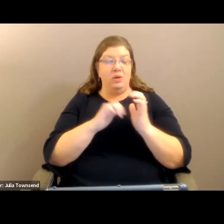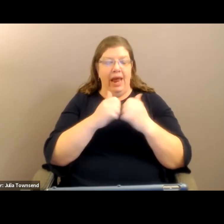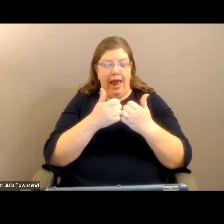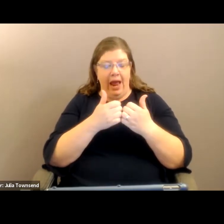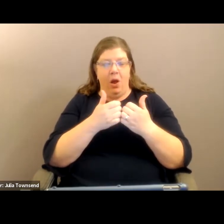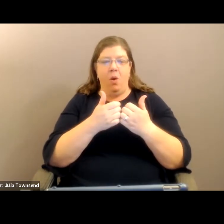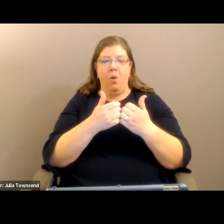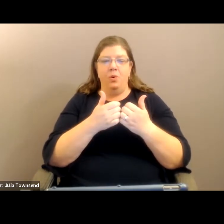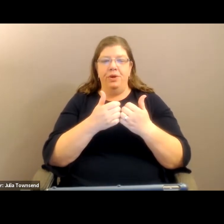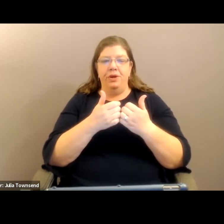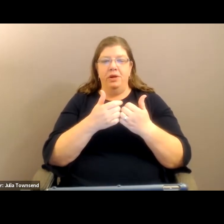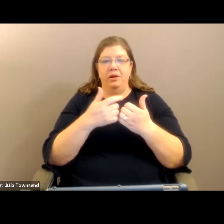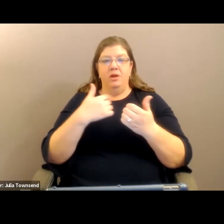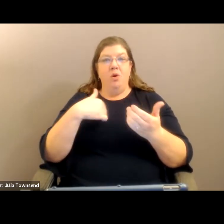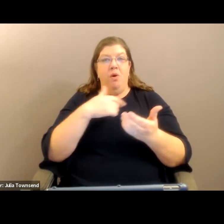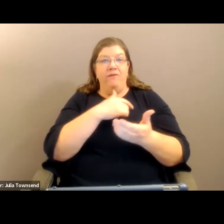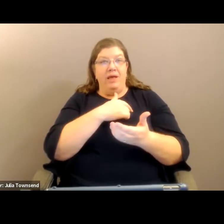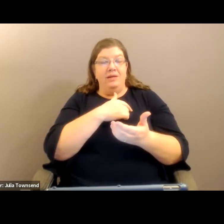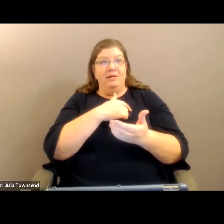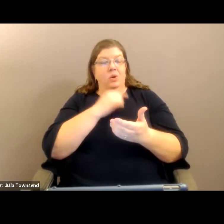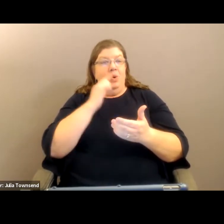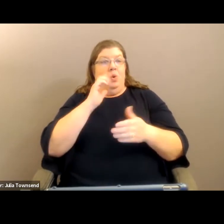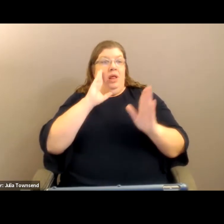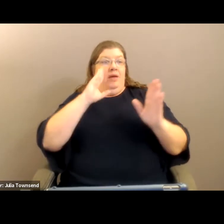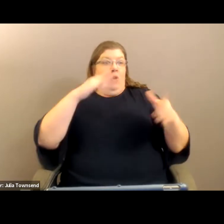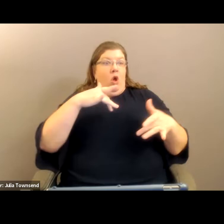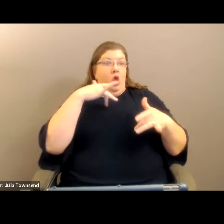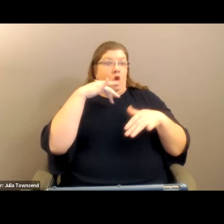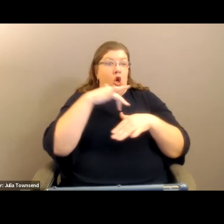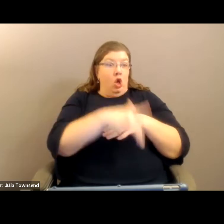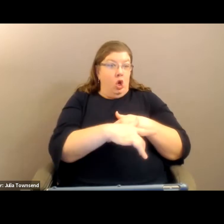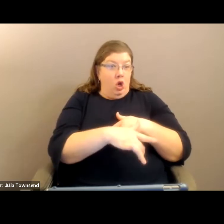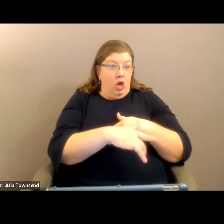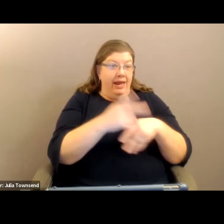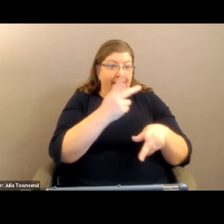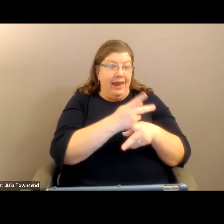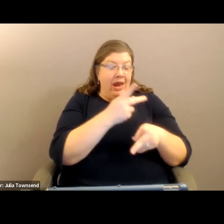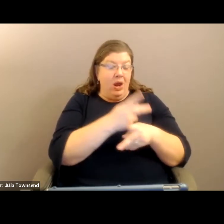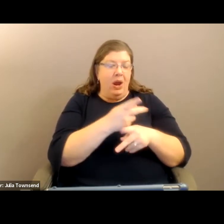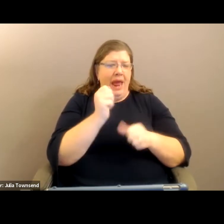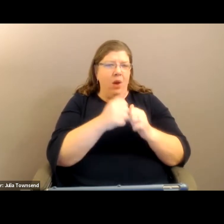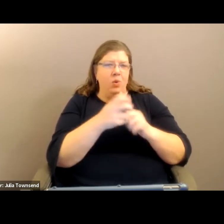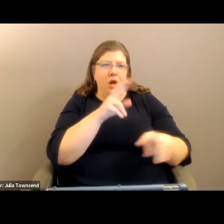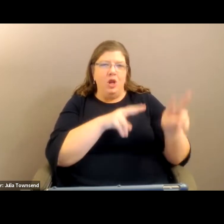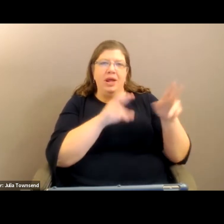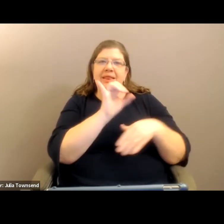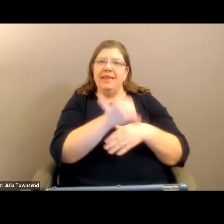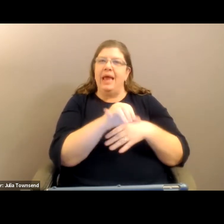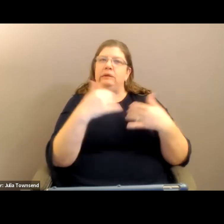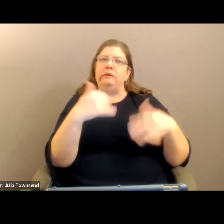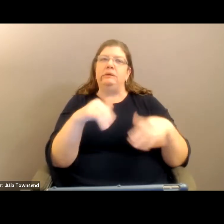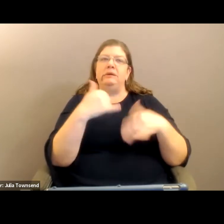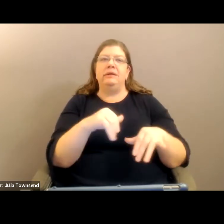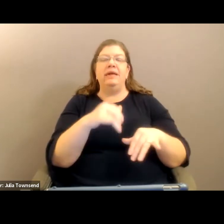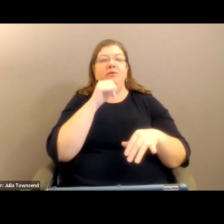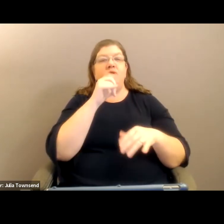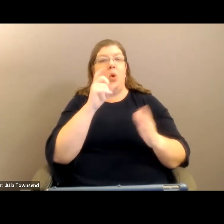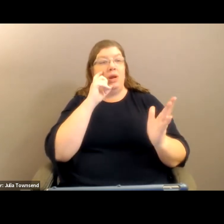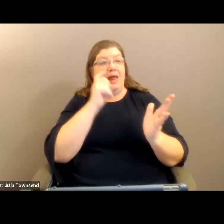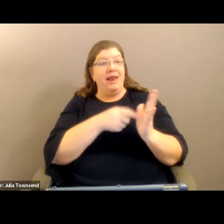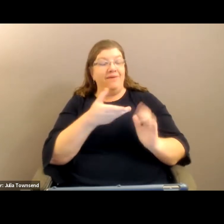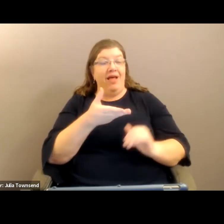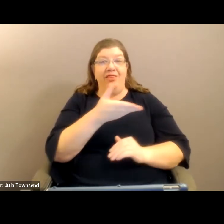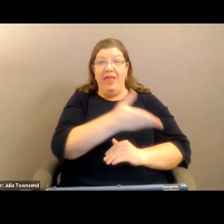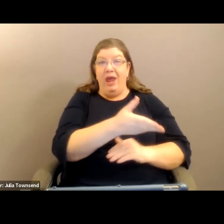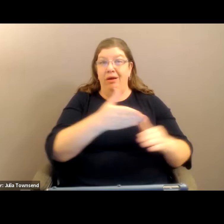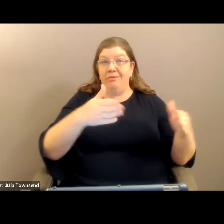of in the early care and education piece, younger kids, how do we look at that? Because if we're not identifying it there, and